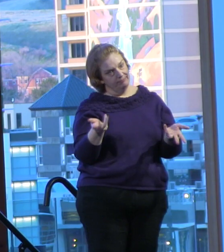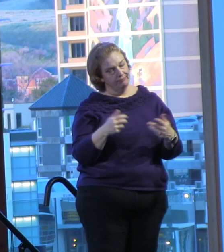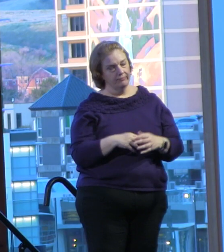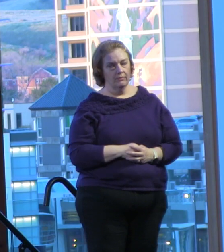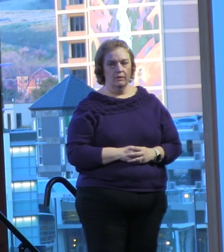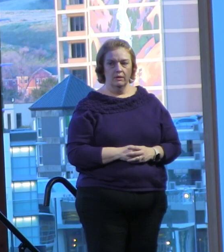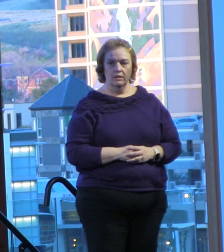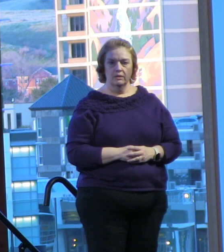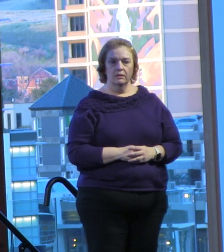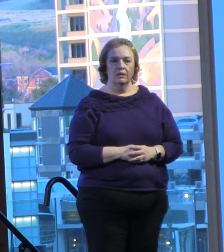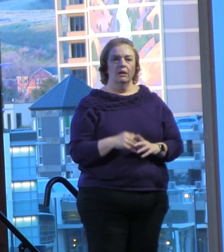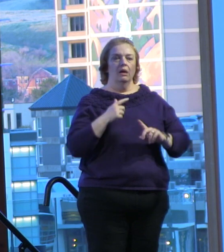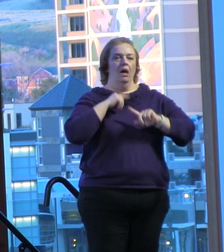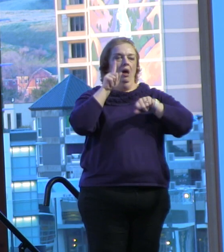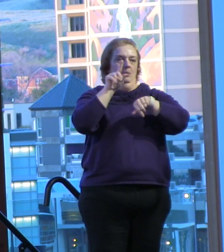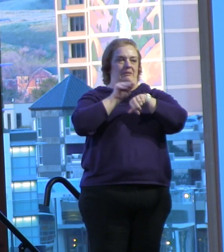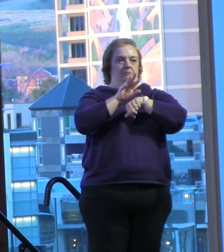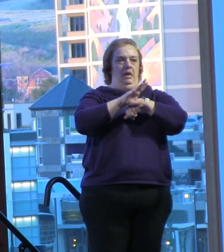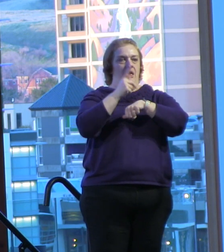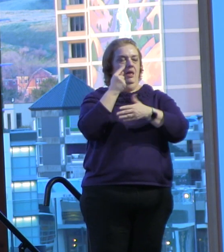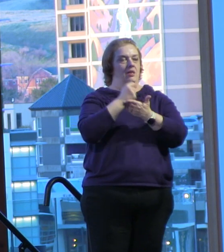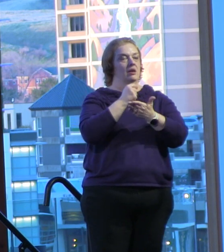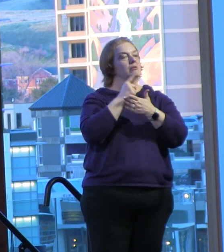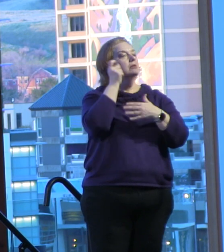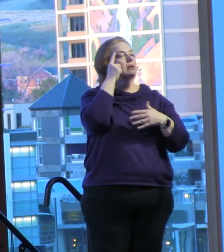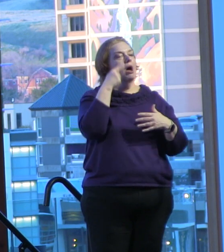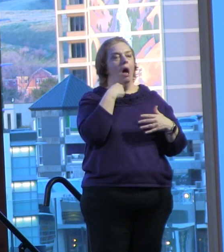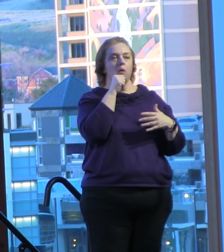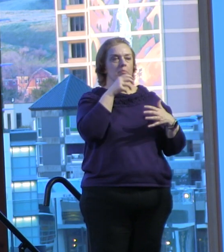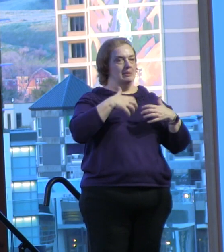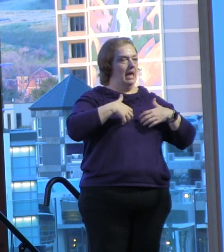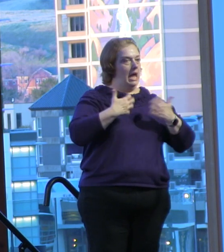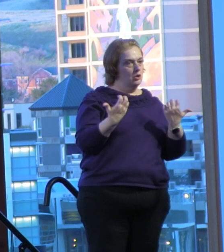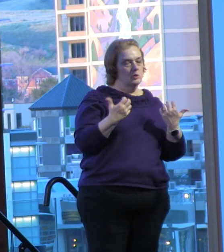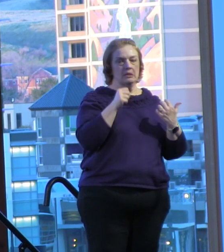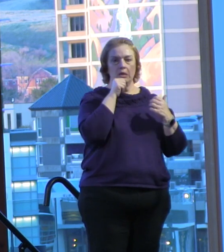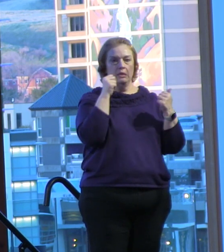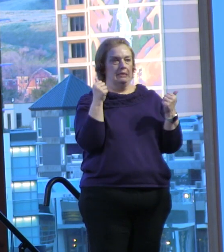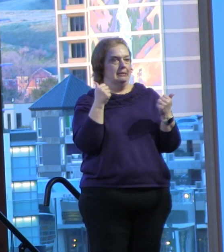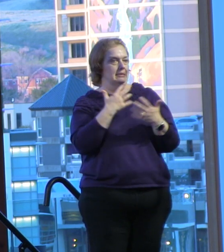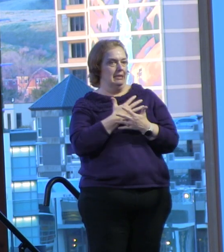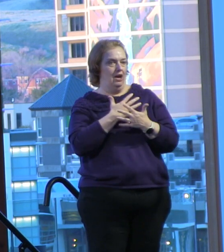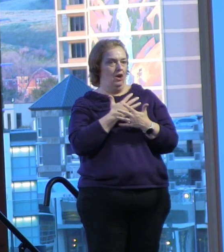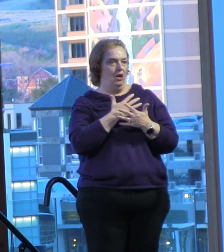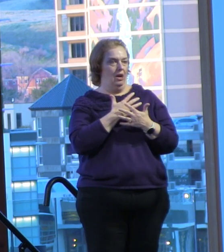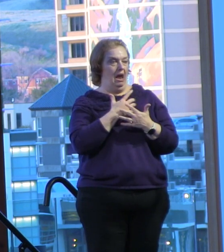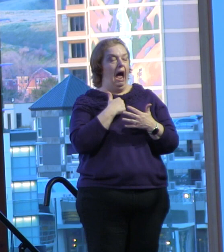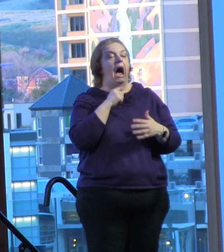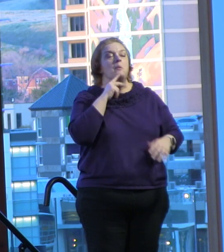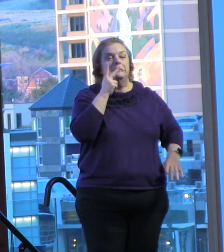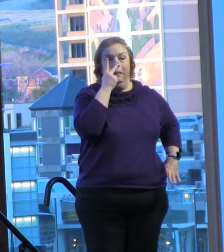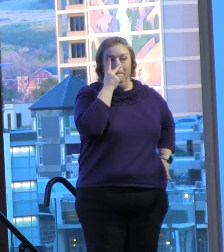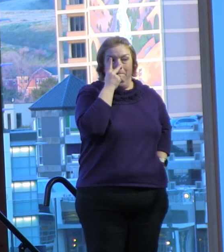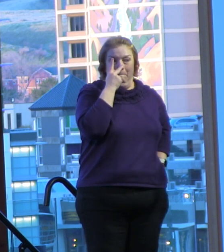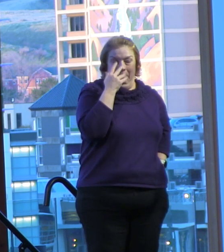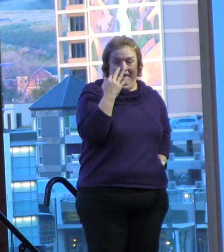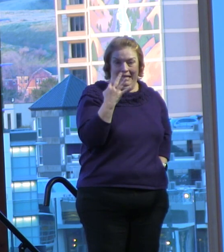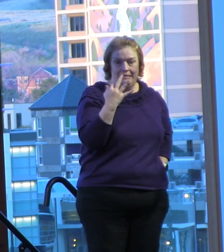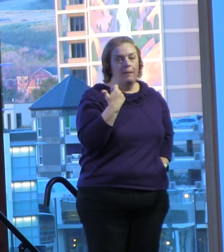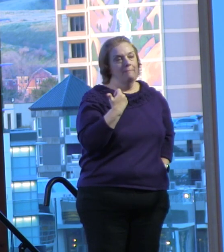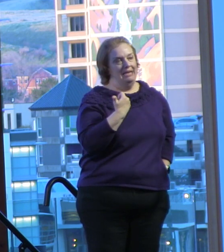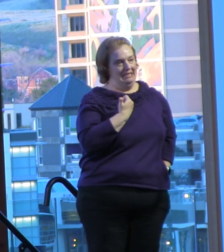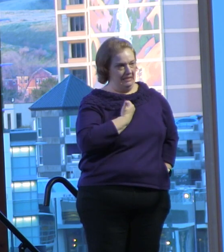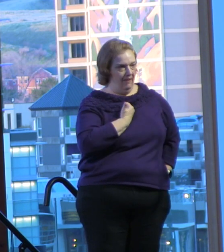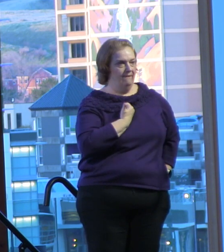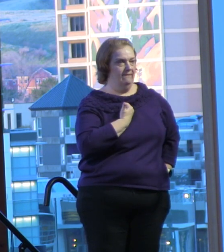And what's really funny is I wasn't angry, I wasn't scared. I was really pissed at myself. I